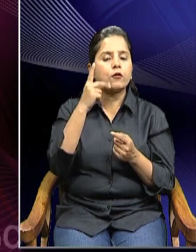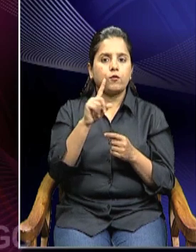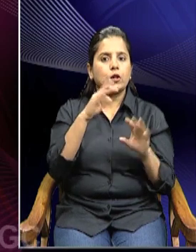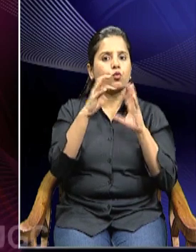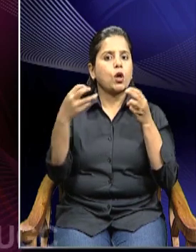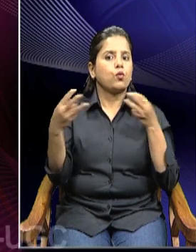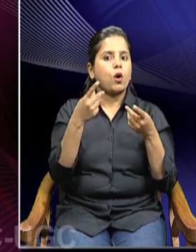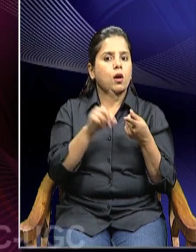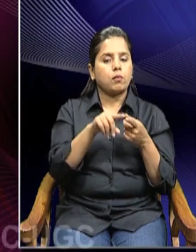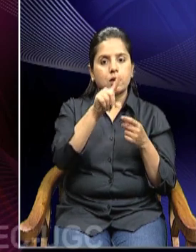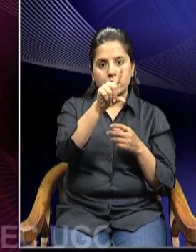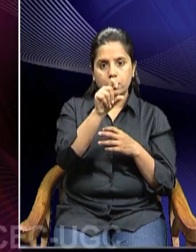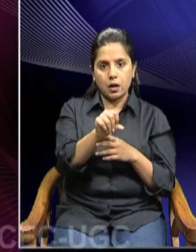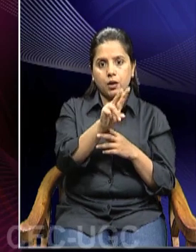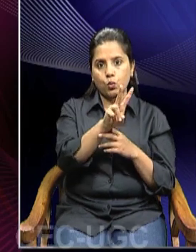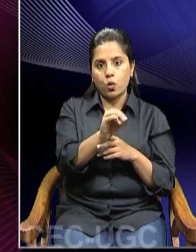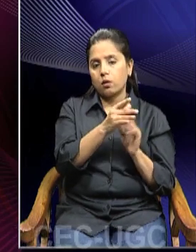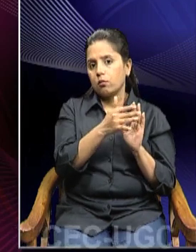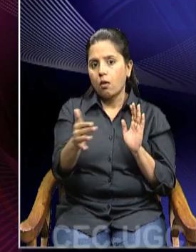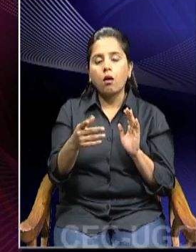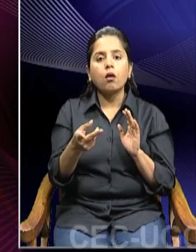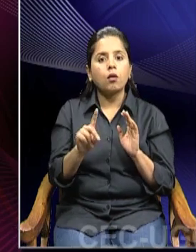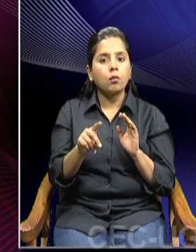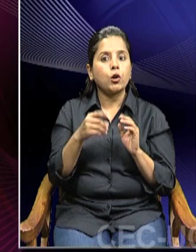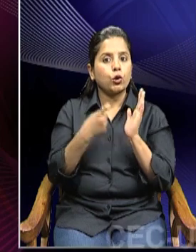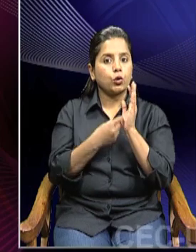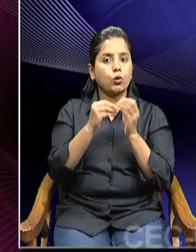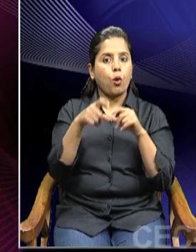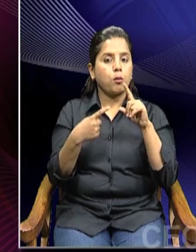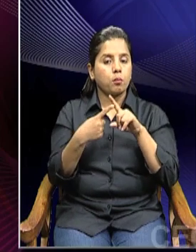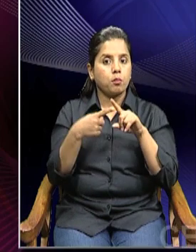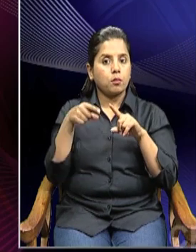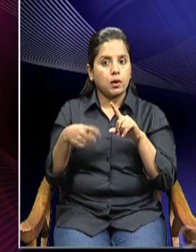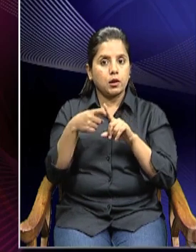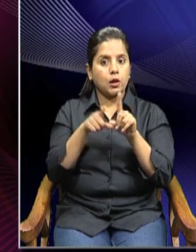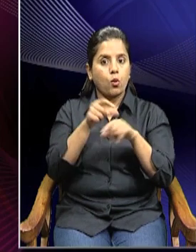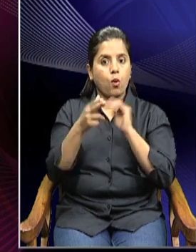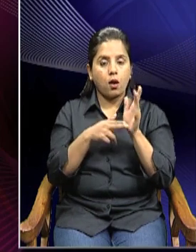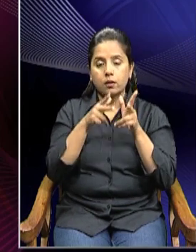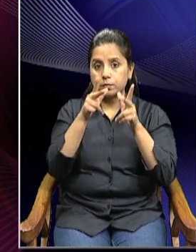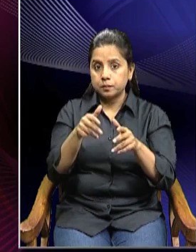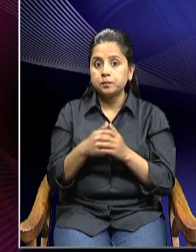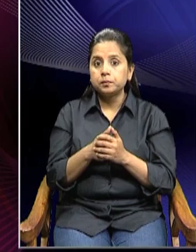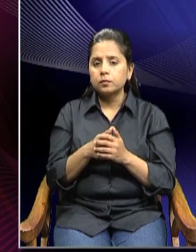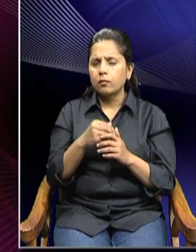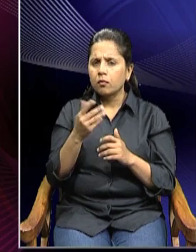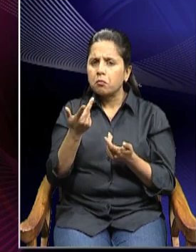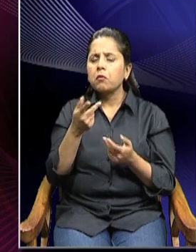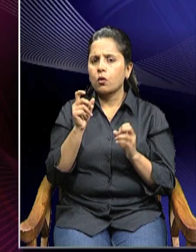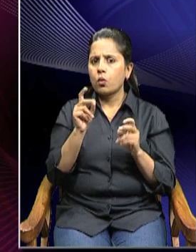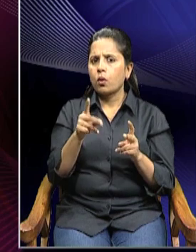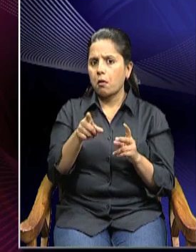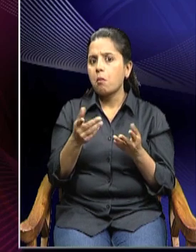War during 1920s. Robert Keohane says that at least there